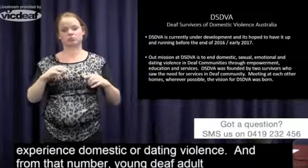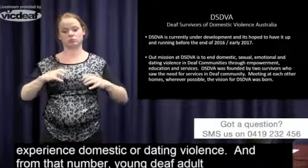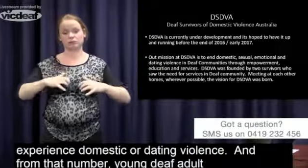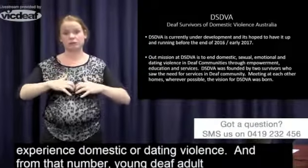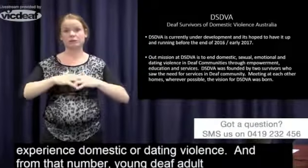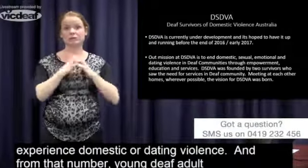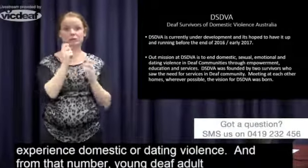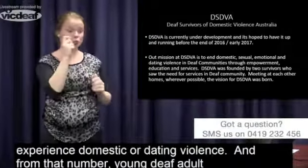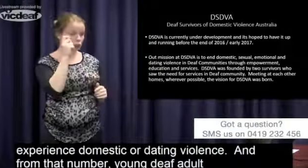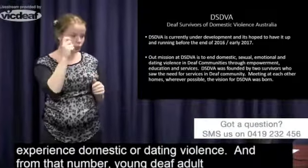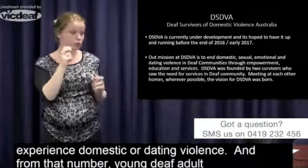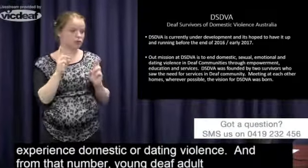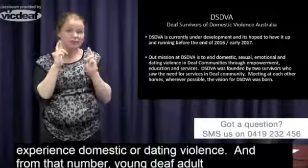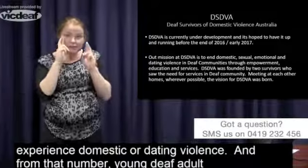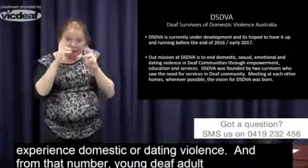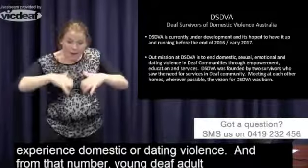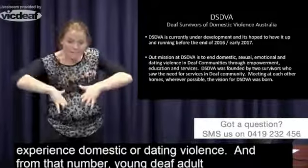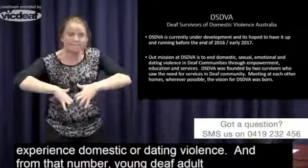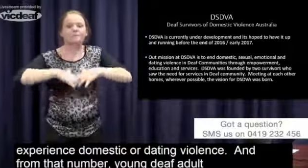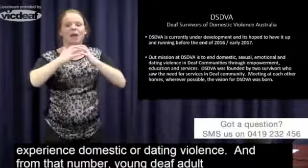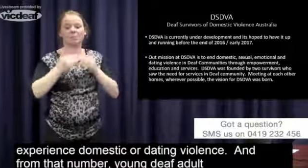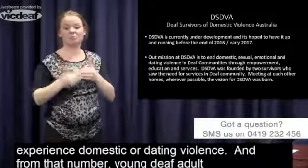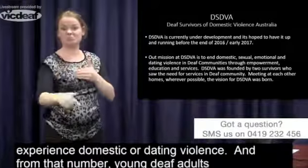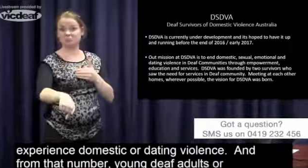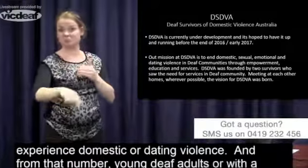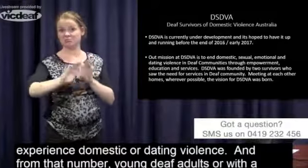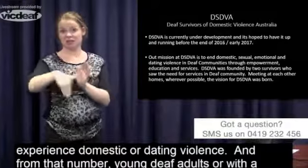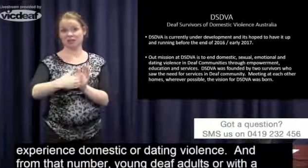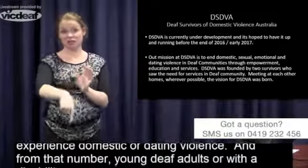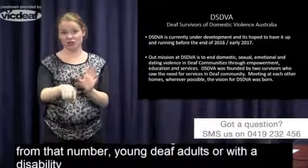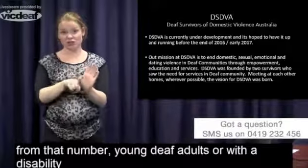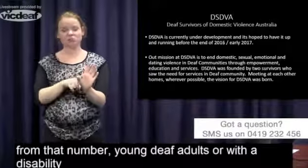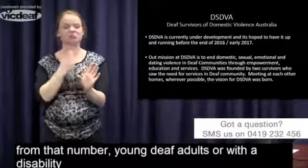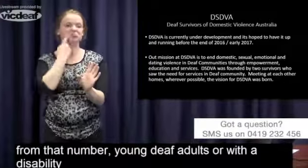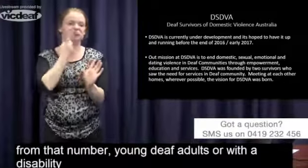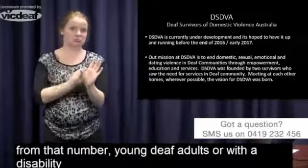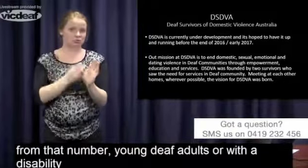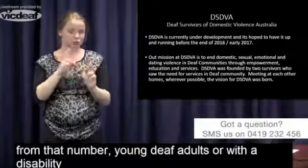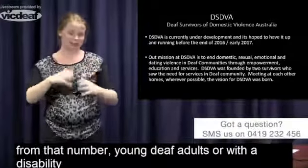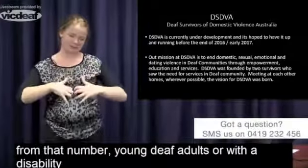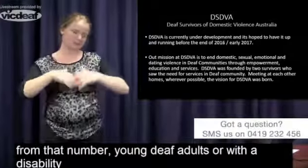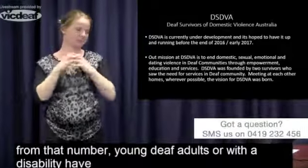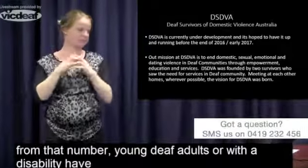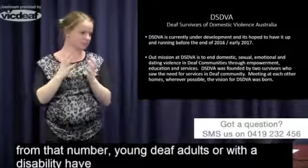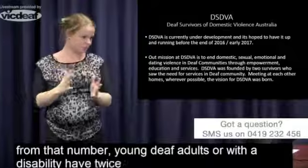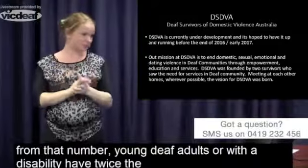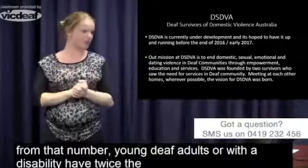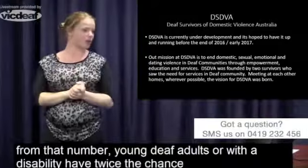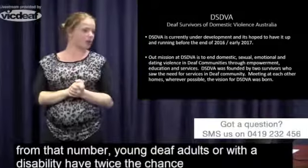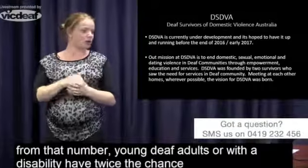or someone with a disability are have twice the chance of being involved in a dating violence